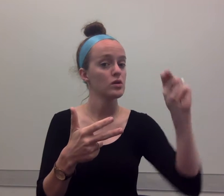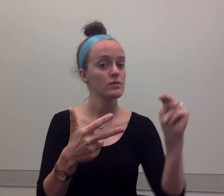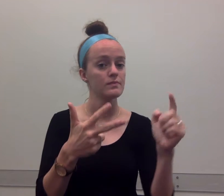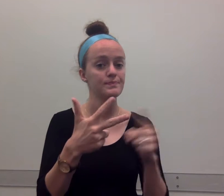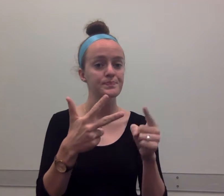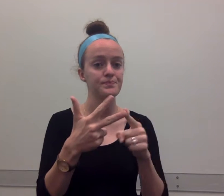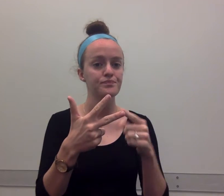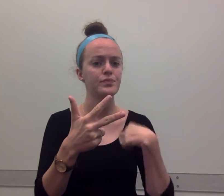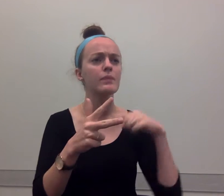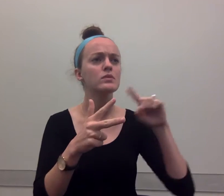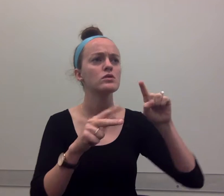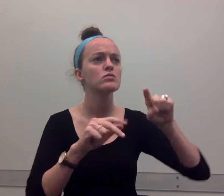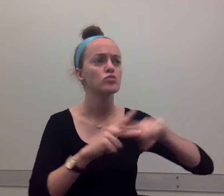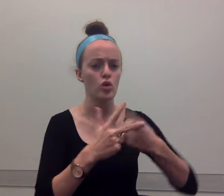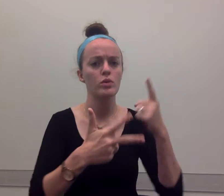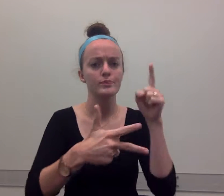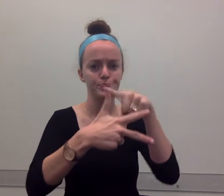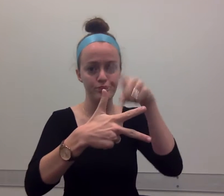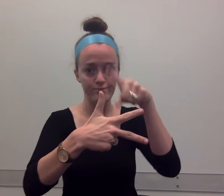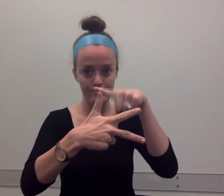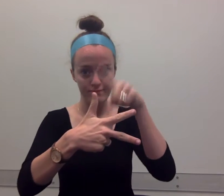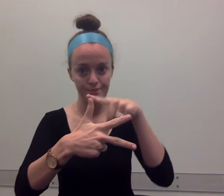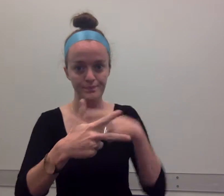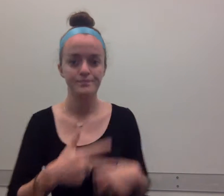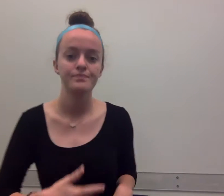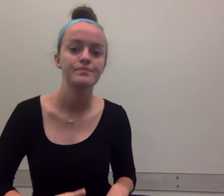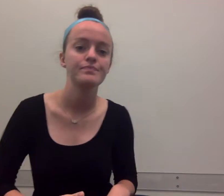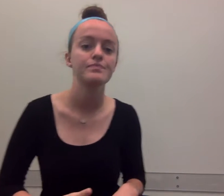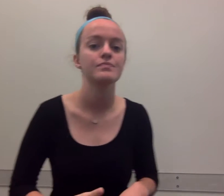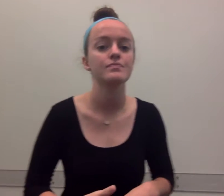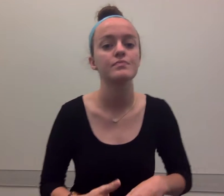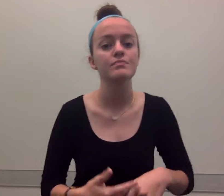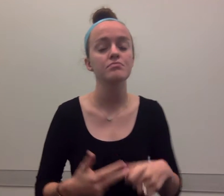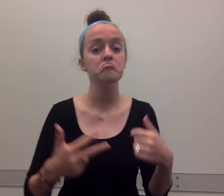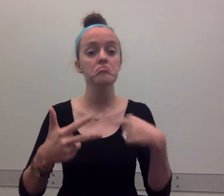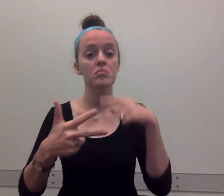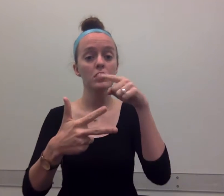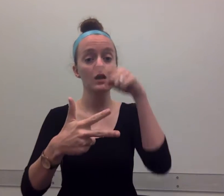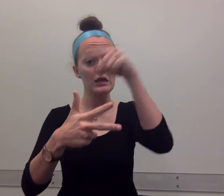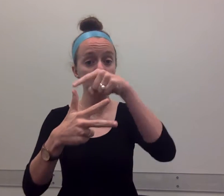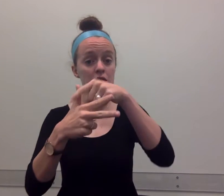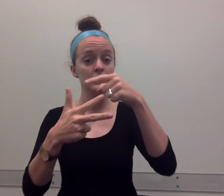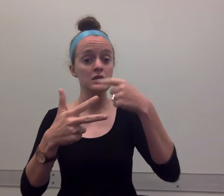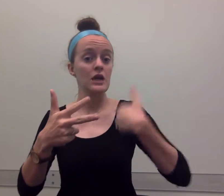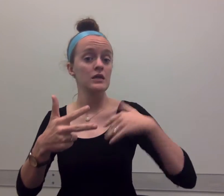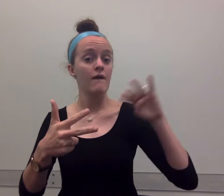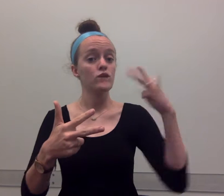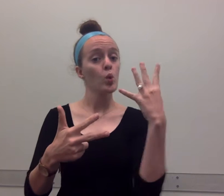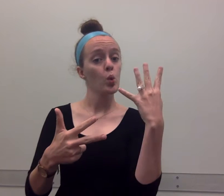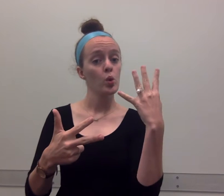Let's start with delivery. There are 4 elements or 4 areas of